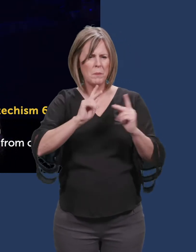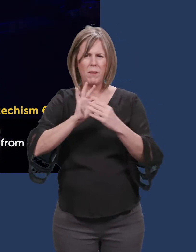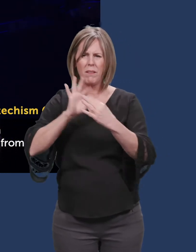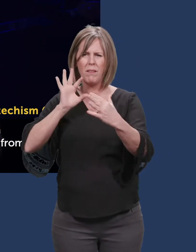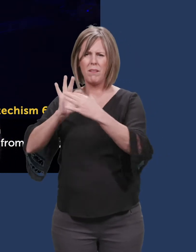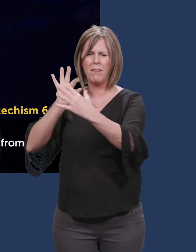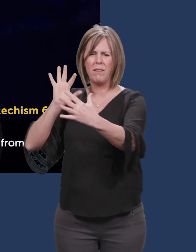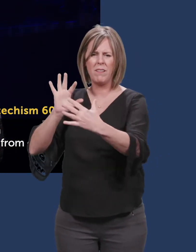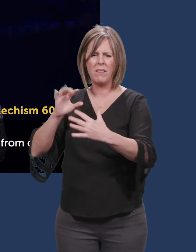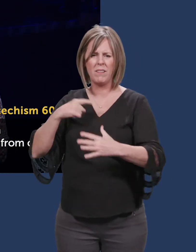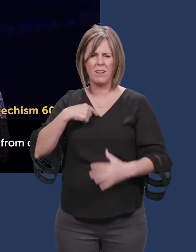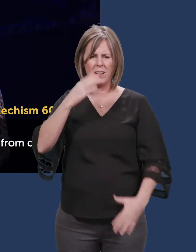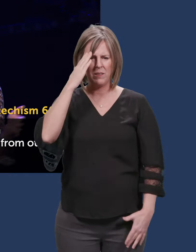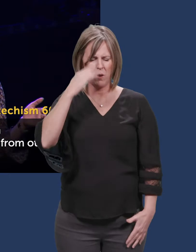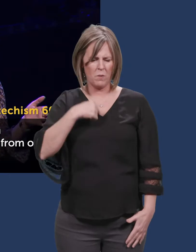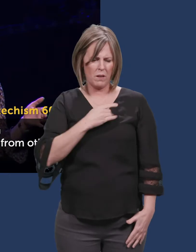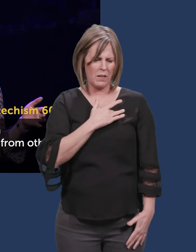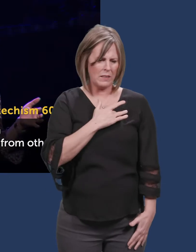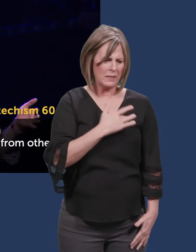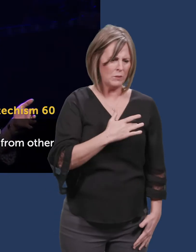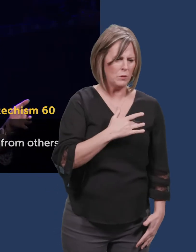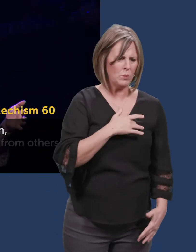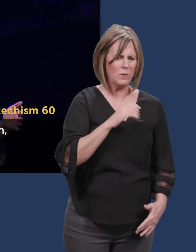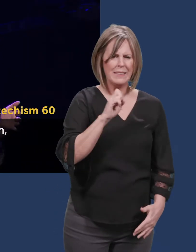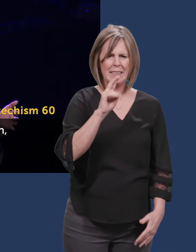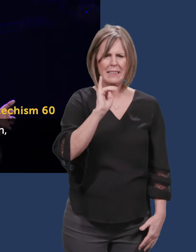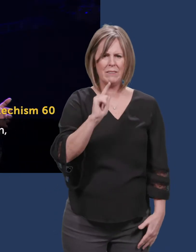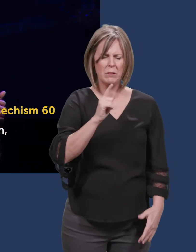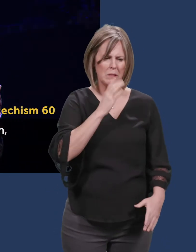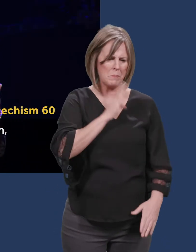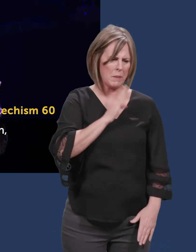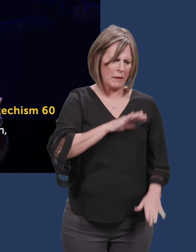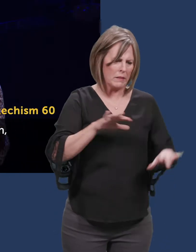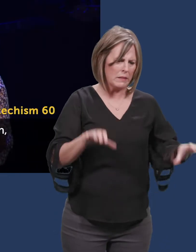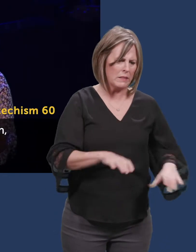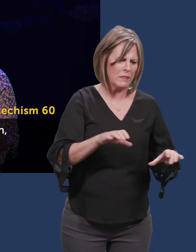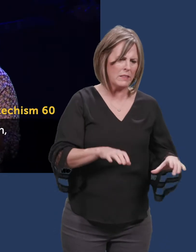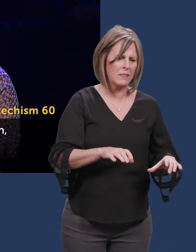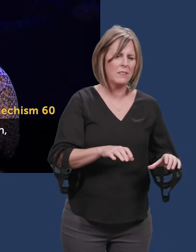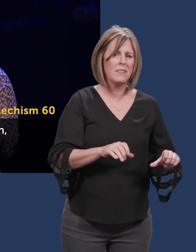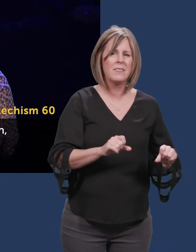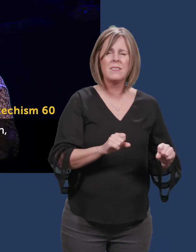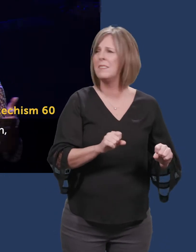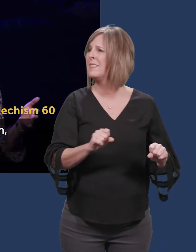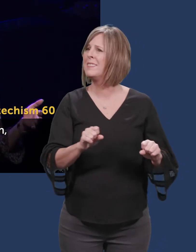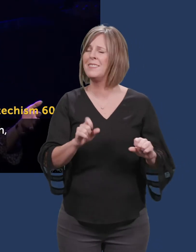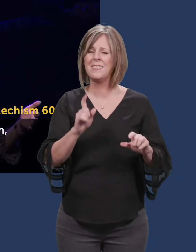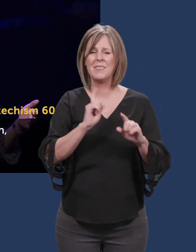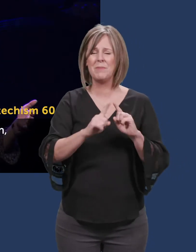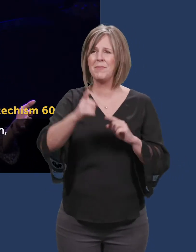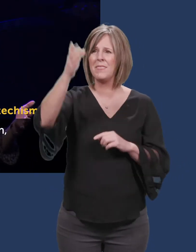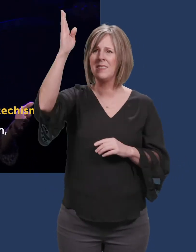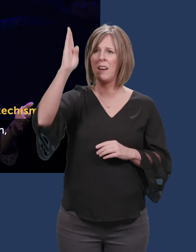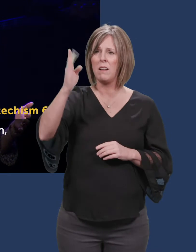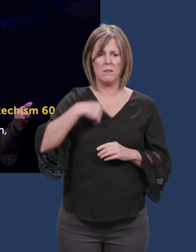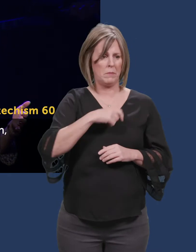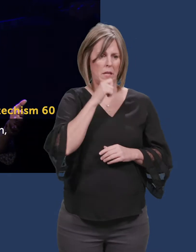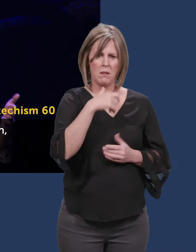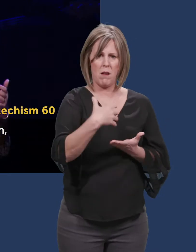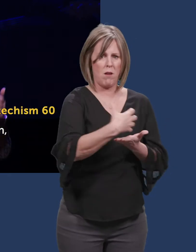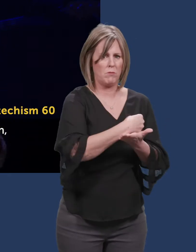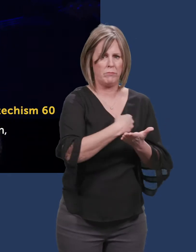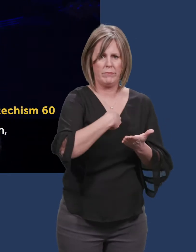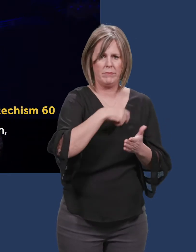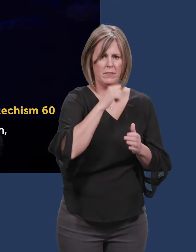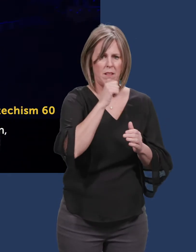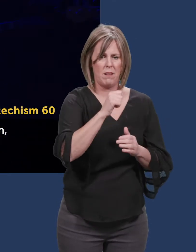that I'm still inclined to all evil. Yet God, without any merit of my own,